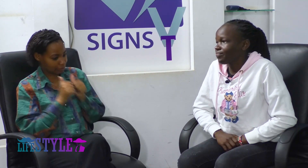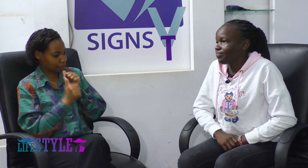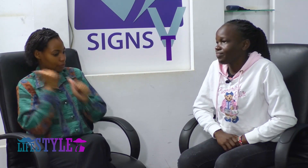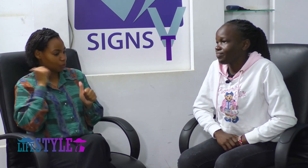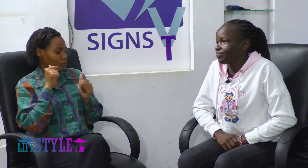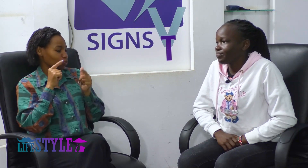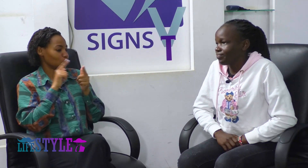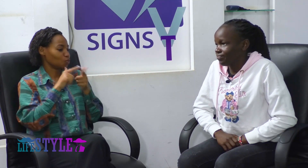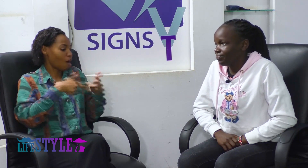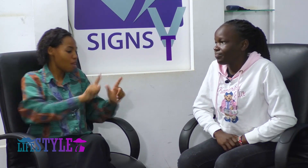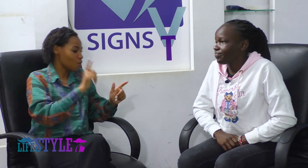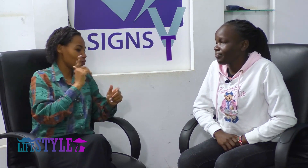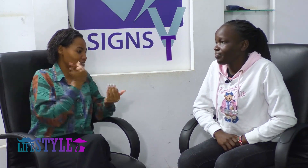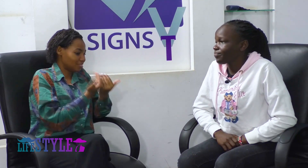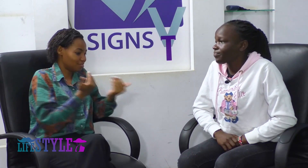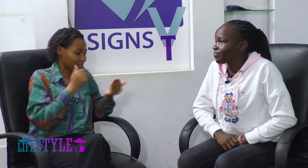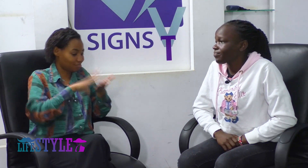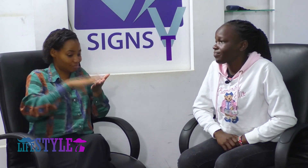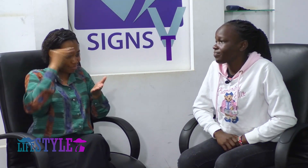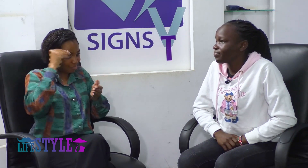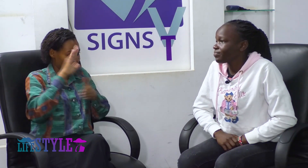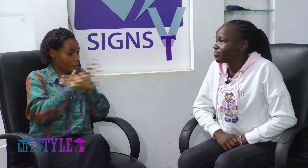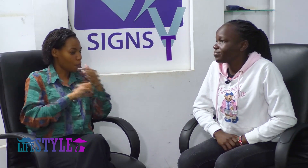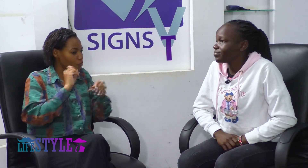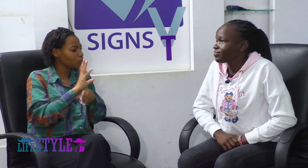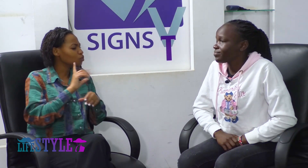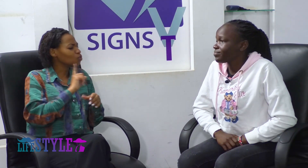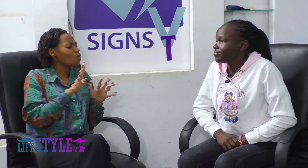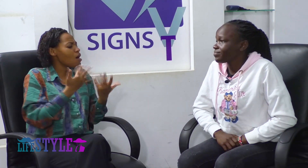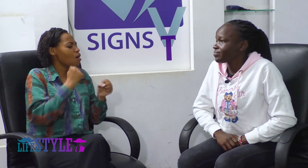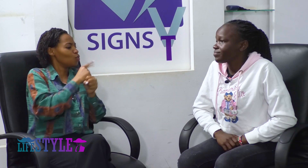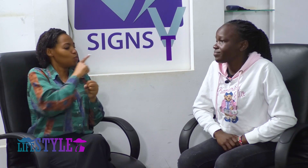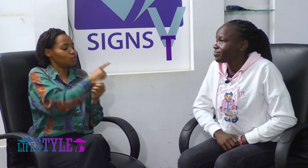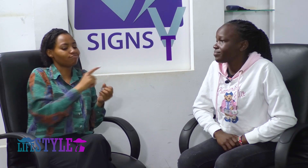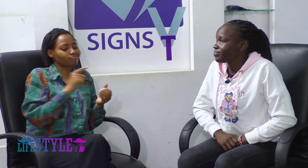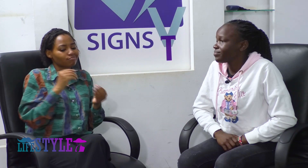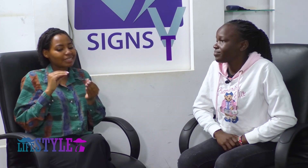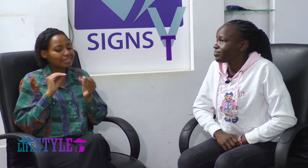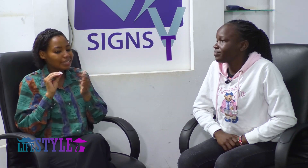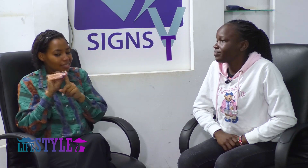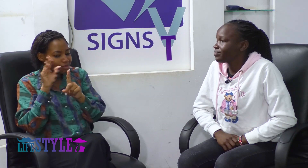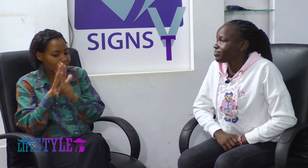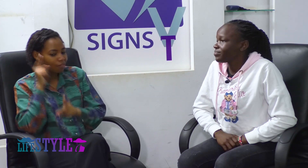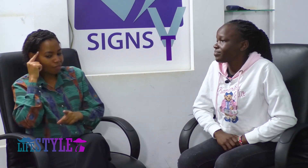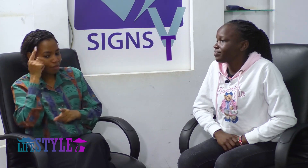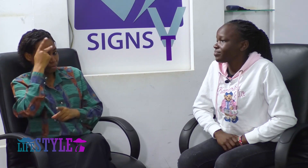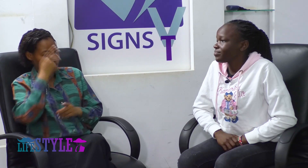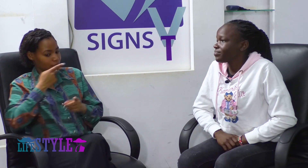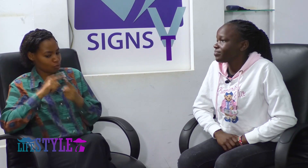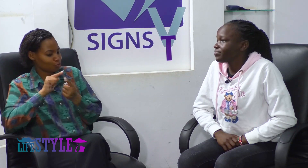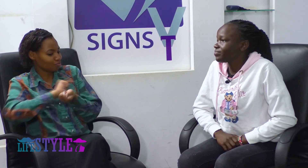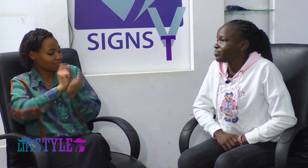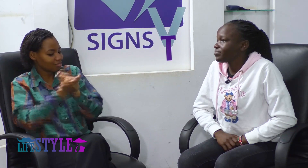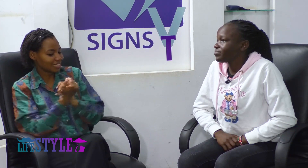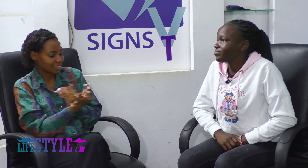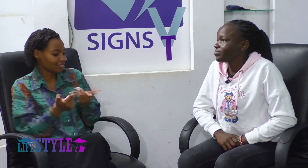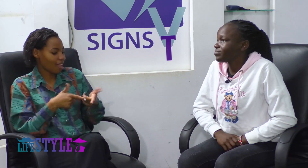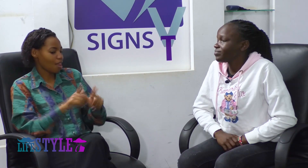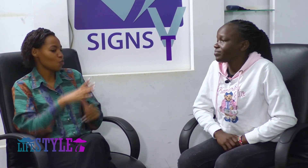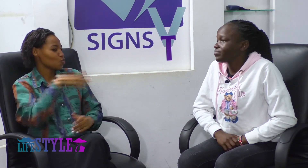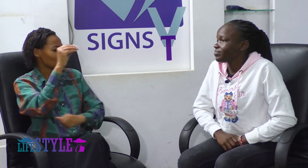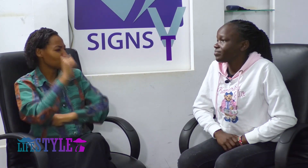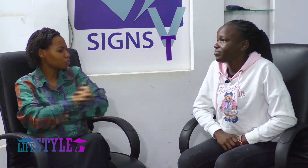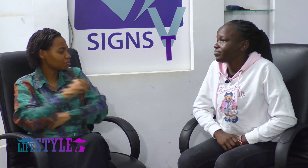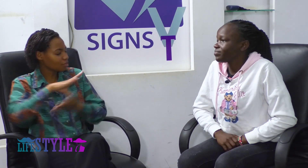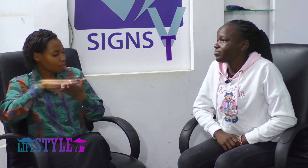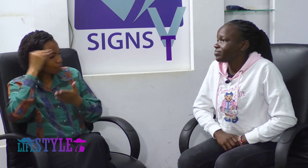with producing your movies. So as we come to the end, we have parents who don't know more about